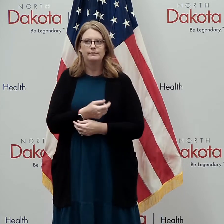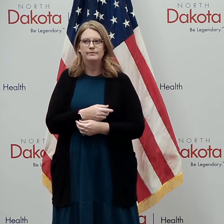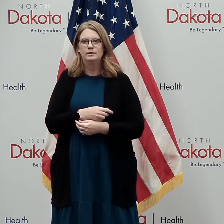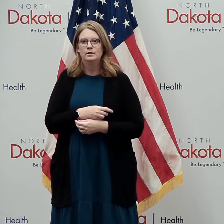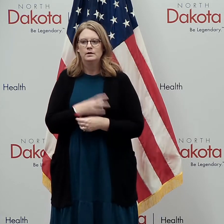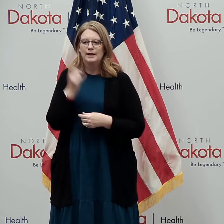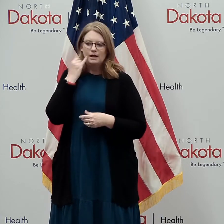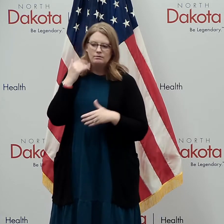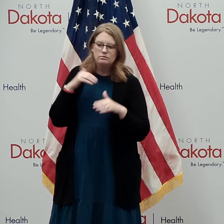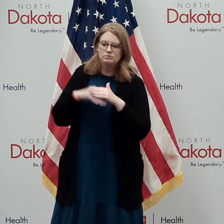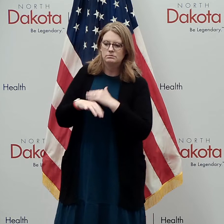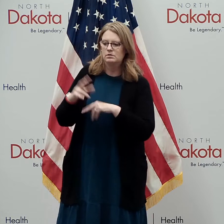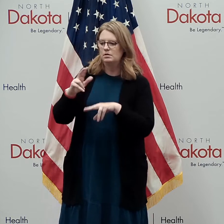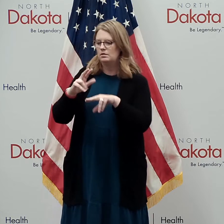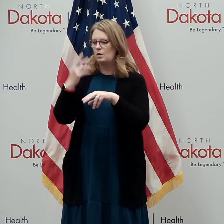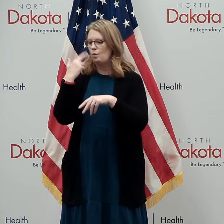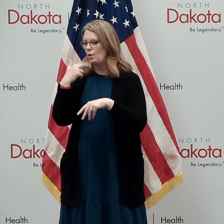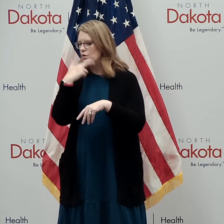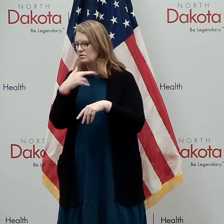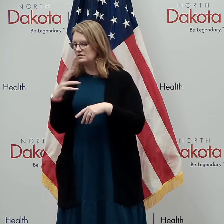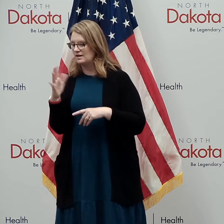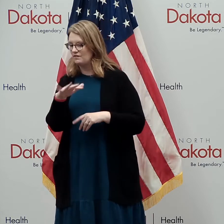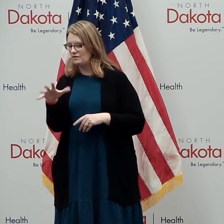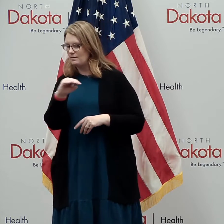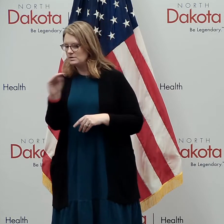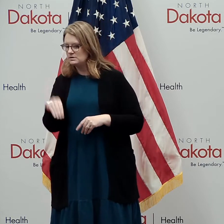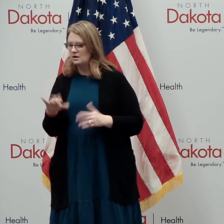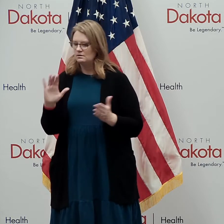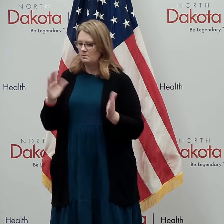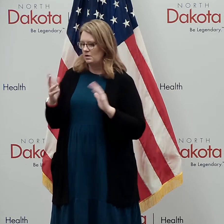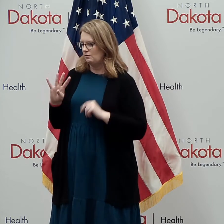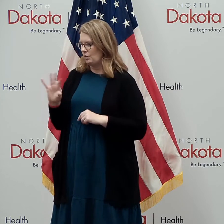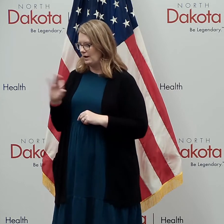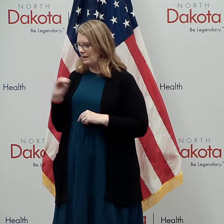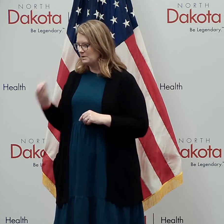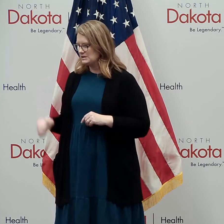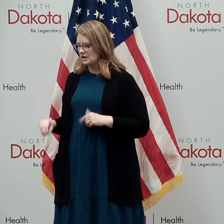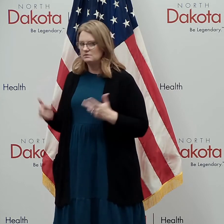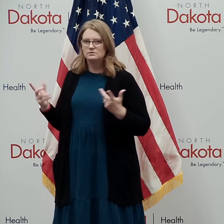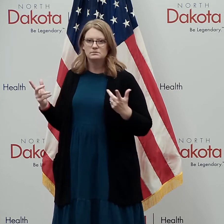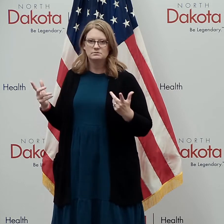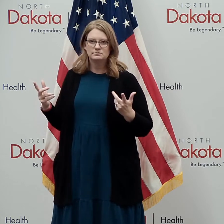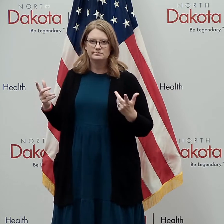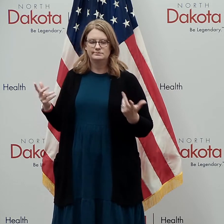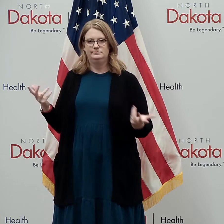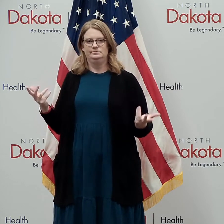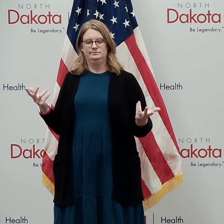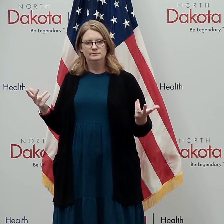seating in a restaurant was at 55% versus 49%, or et cetera. So the